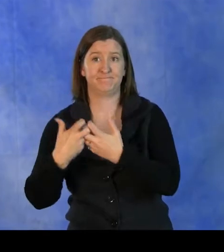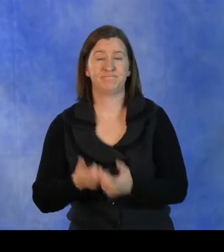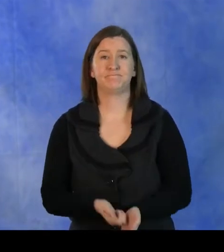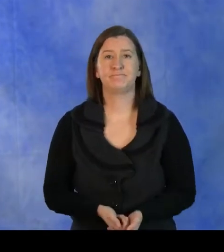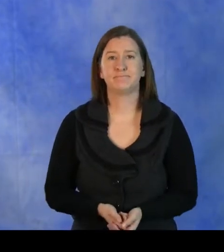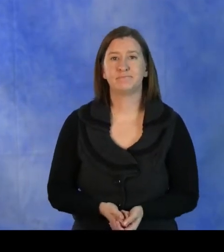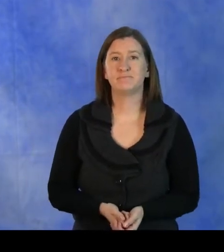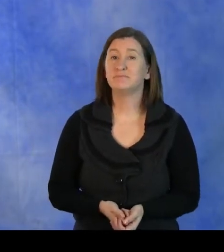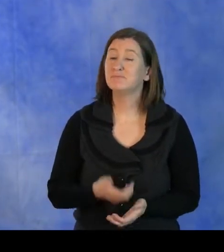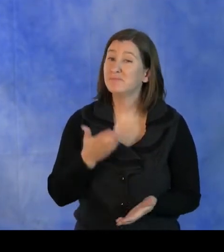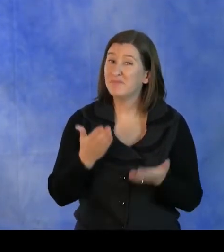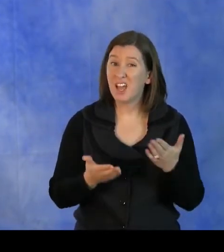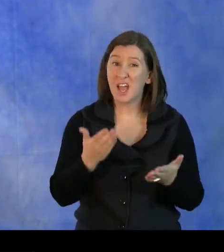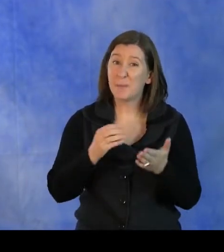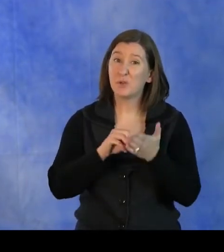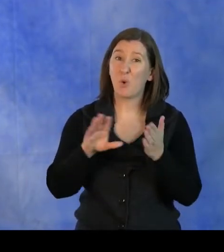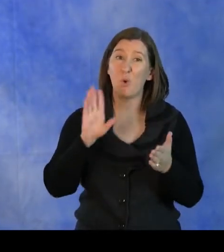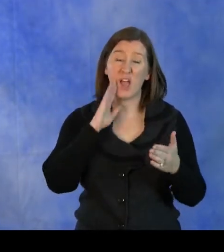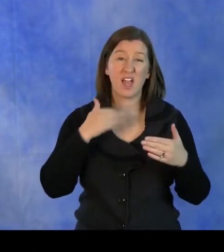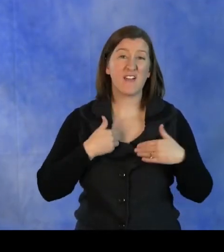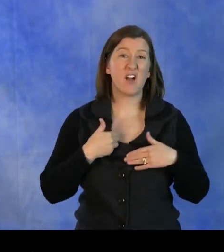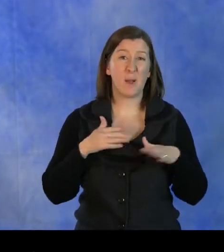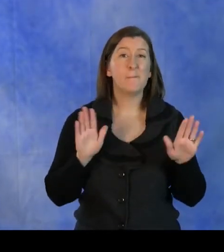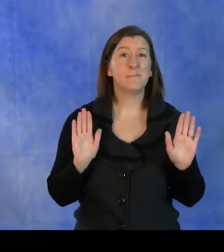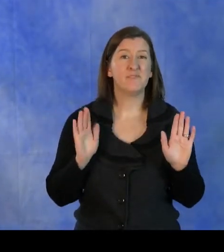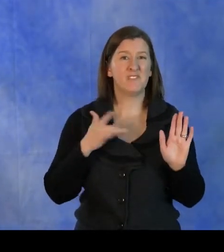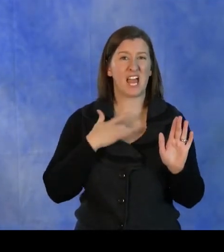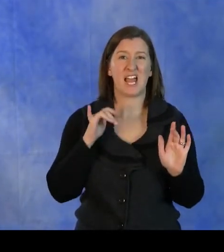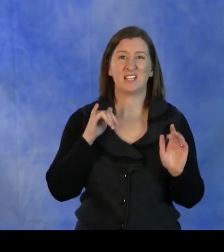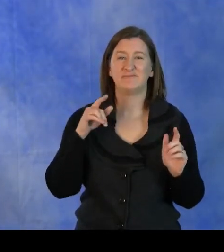Maybe their grades are lower than their classmates.